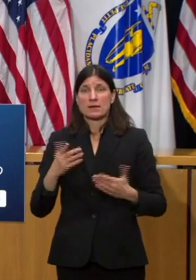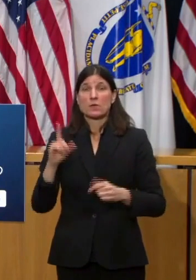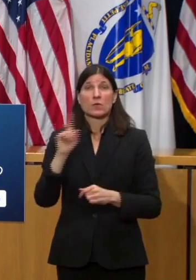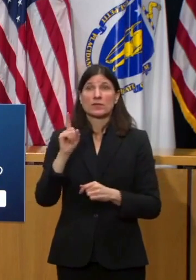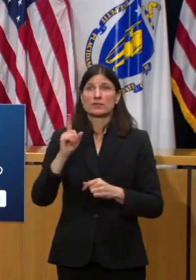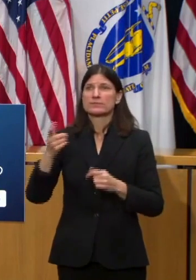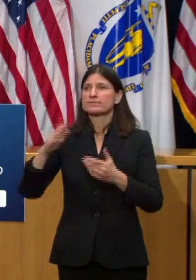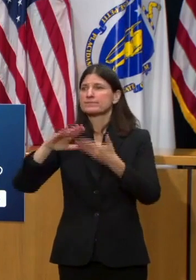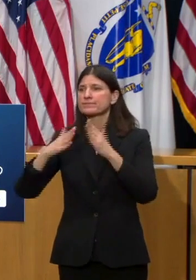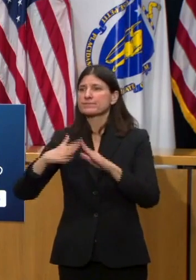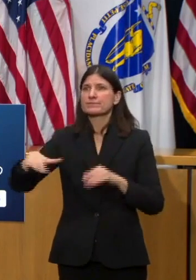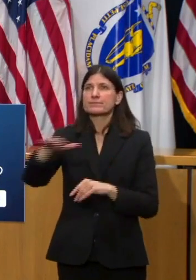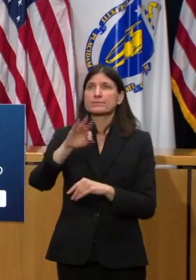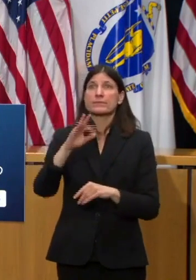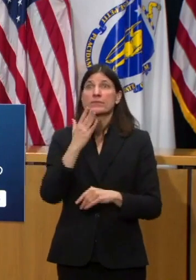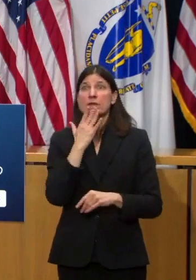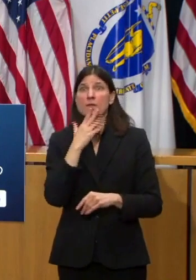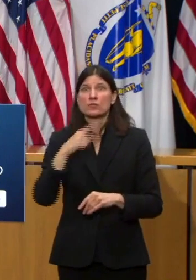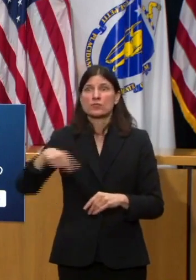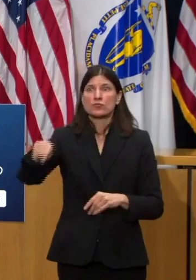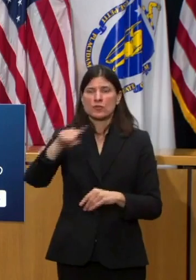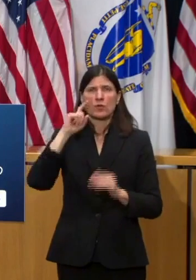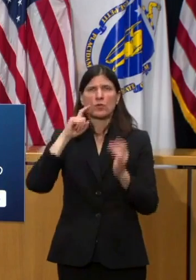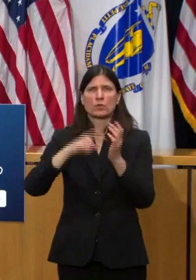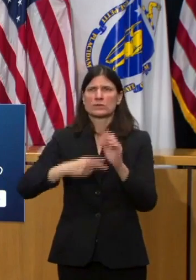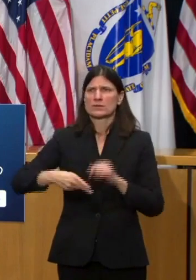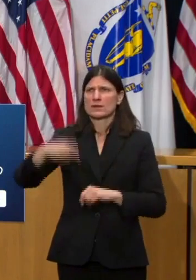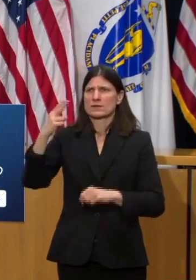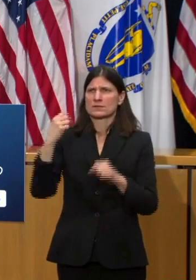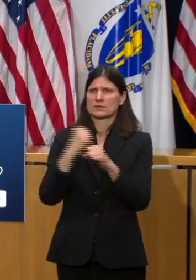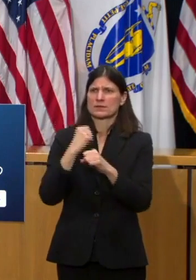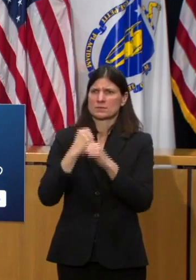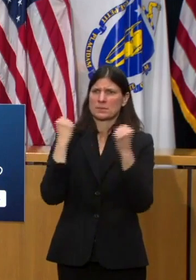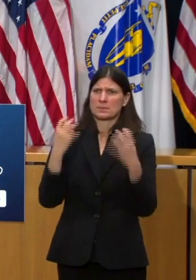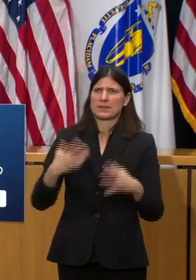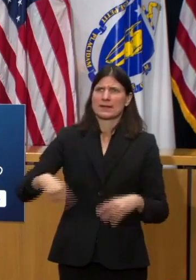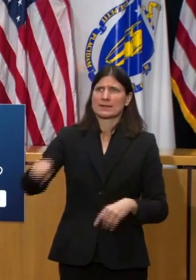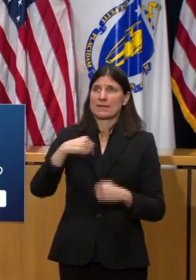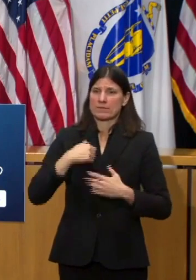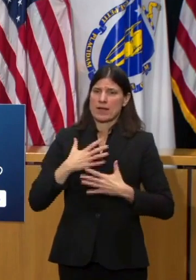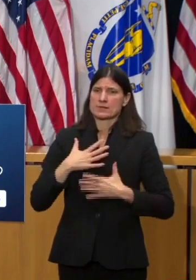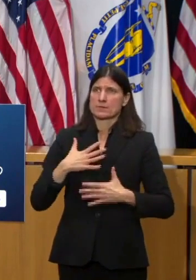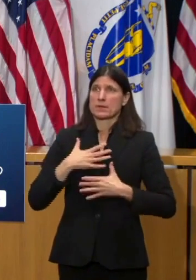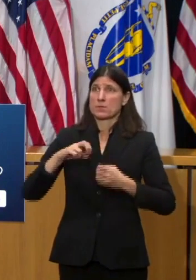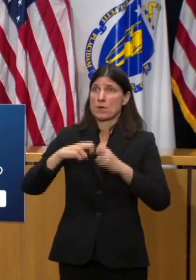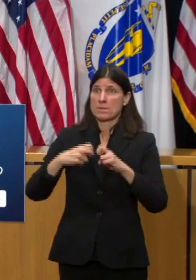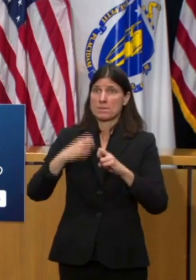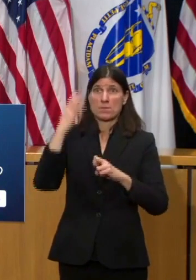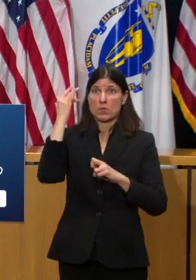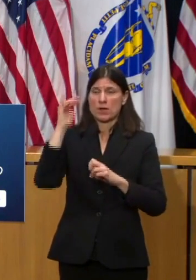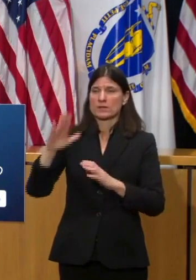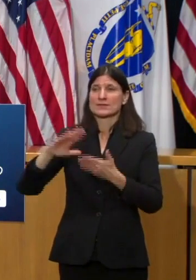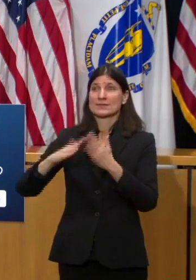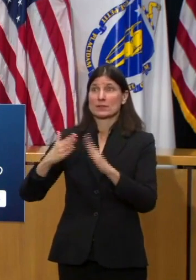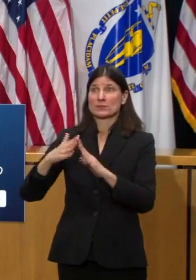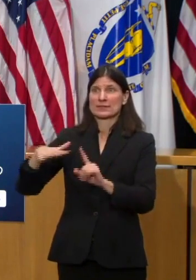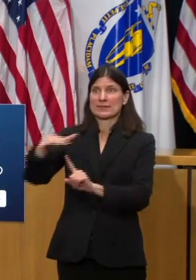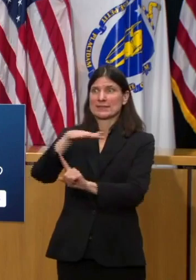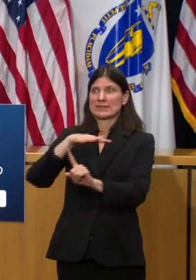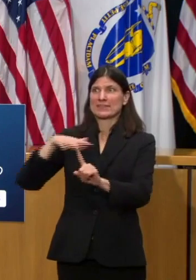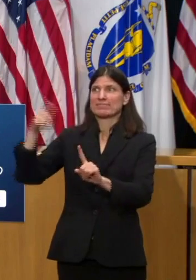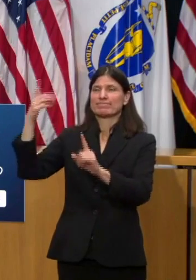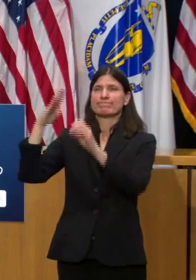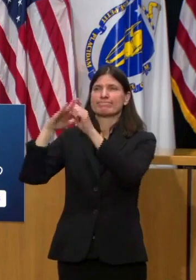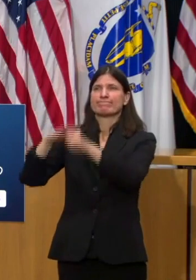child asthma, adult asthma, and a lot of that has to do with decisions that were made years ago